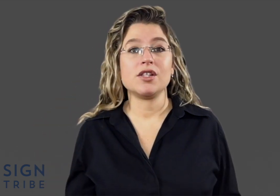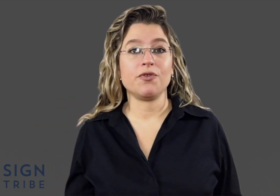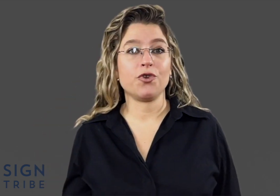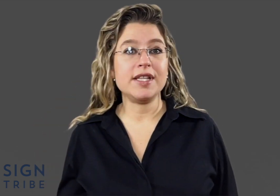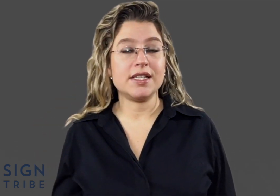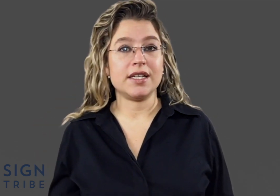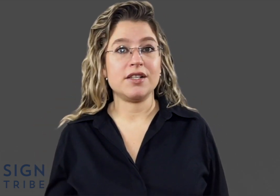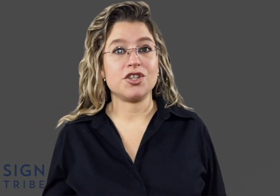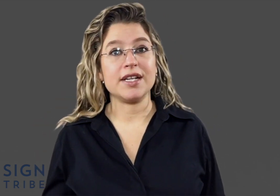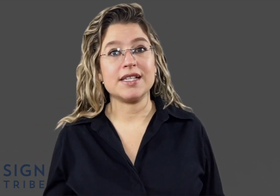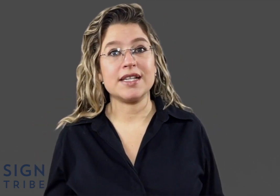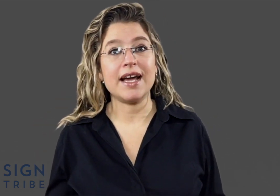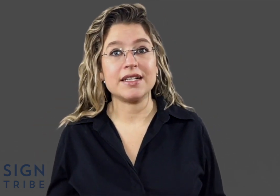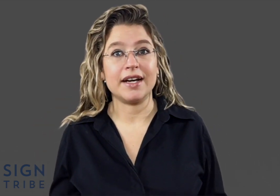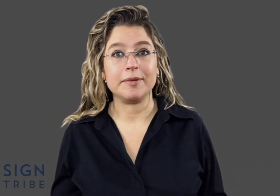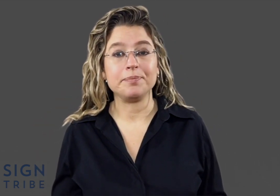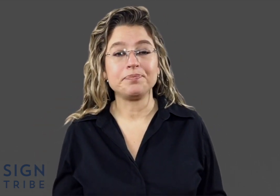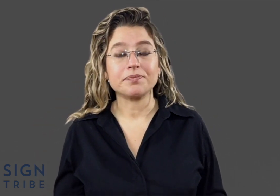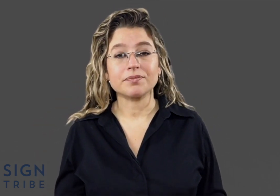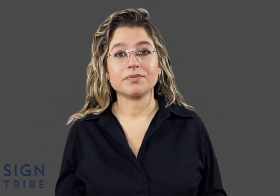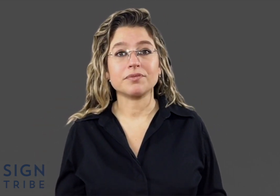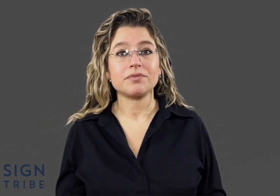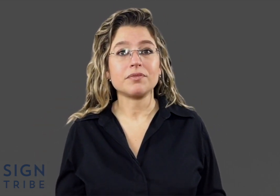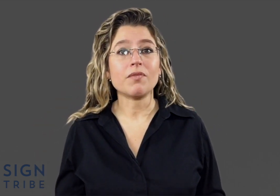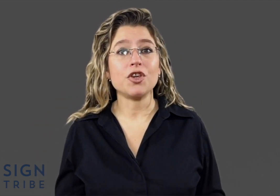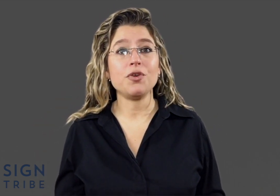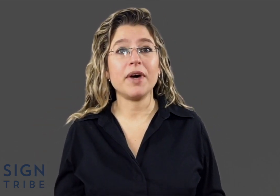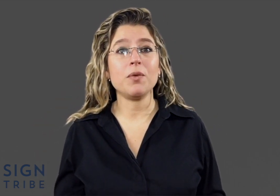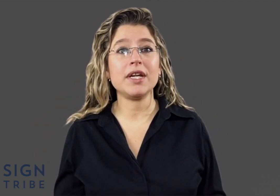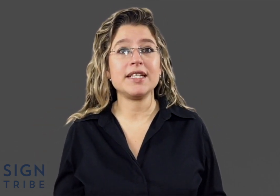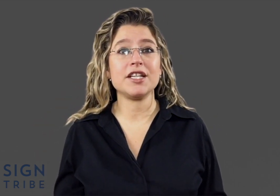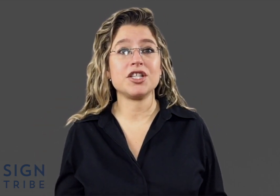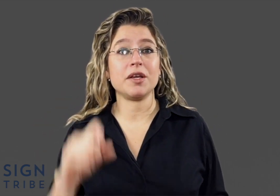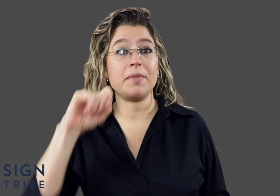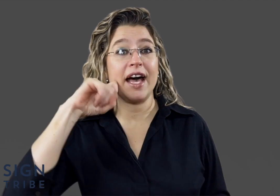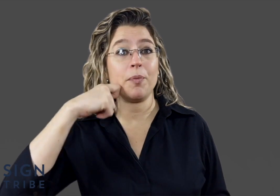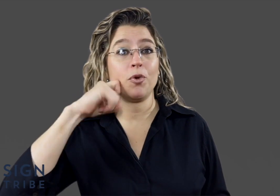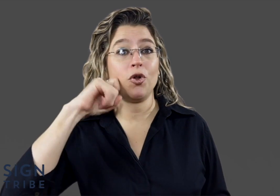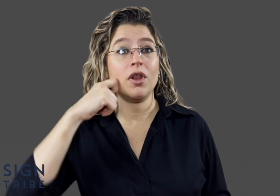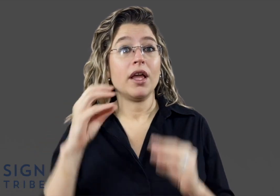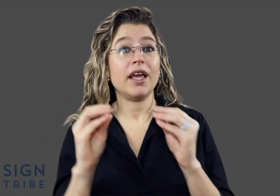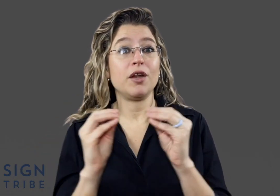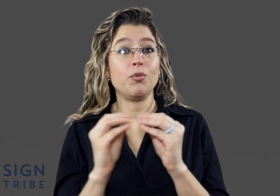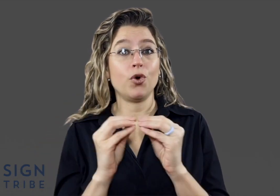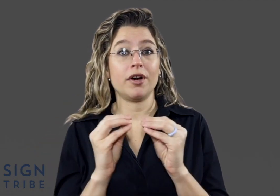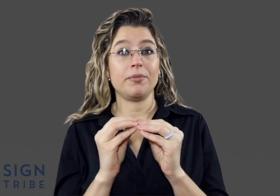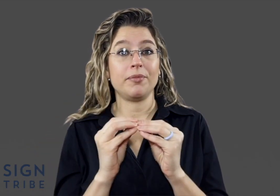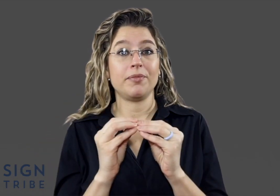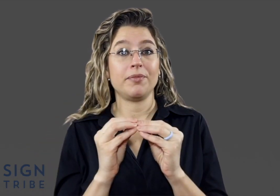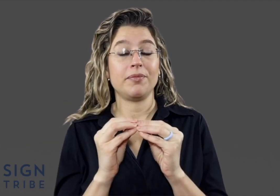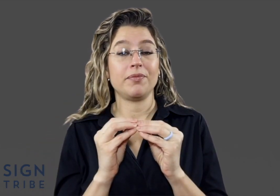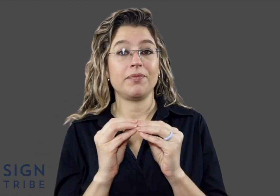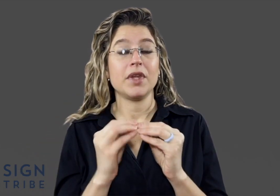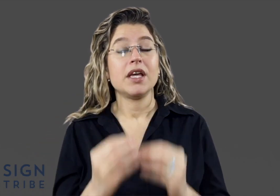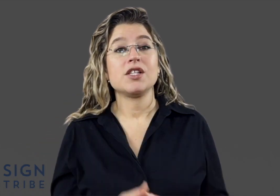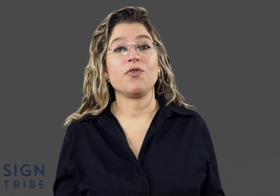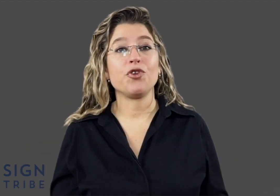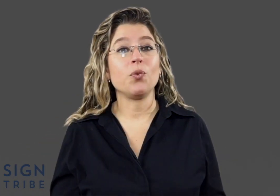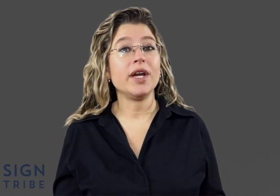for instance, during snack time, you might want to teach them apple and more. So, if you're wanting to